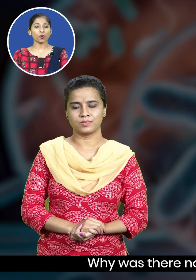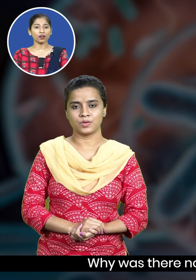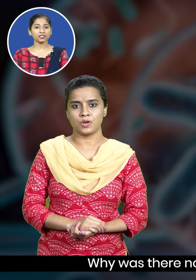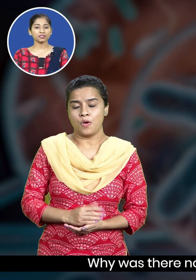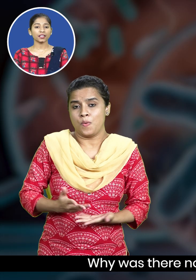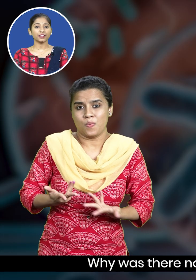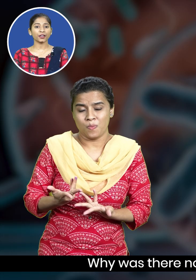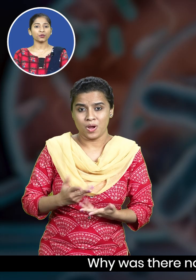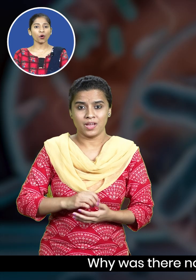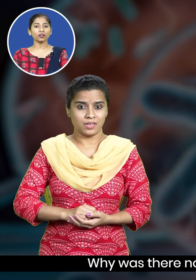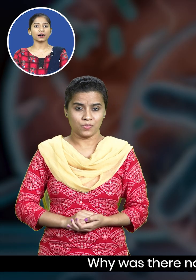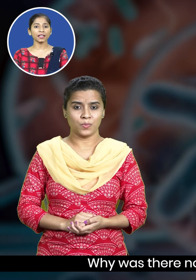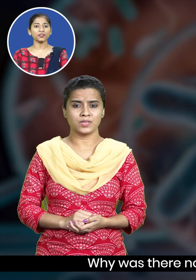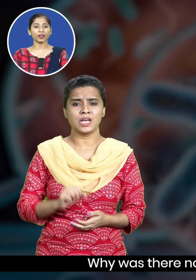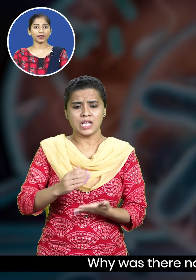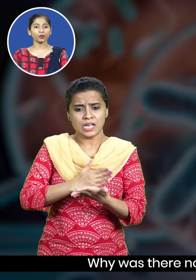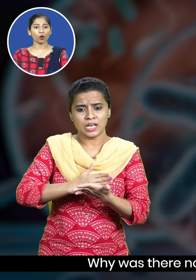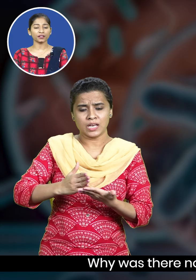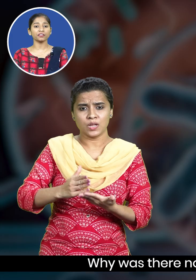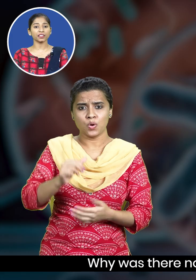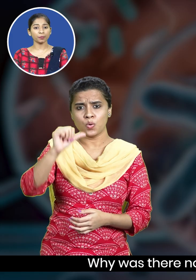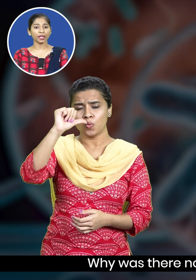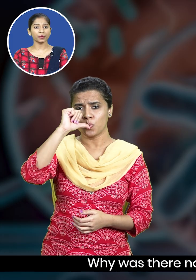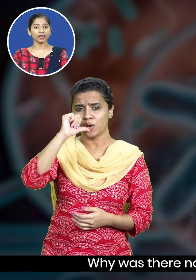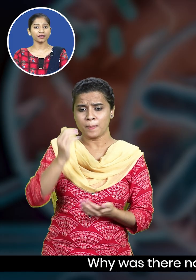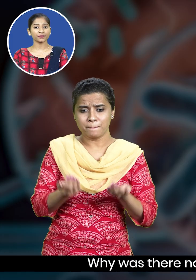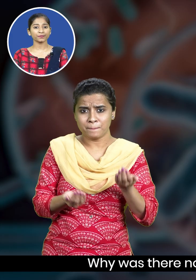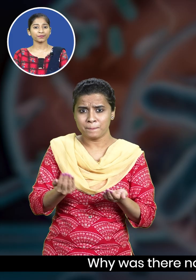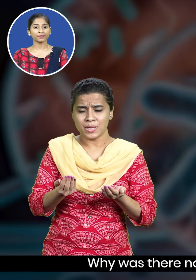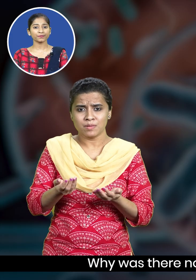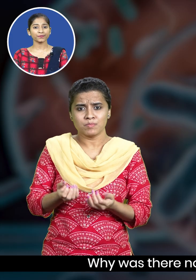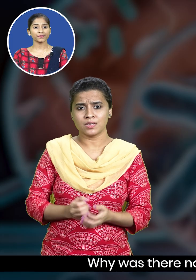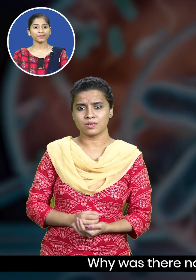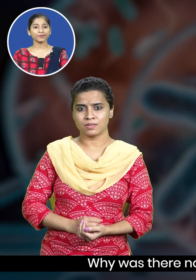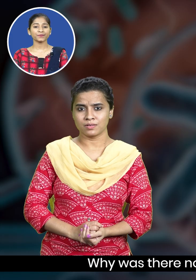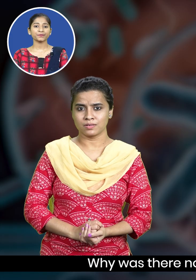Why was there no clean drinking water for the baby?